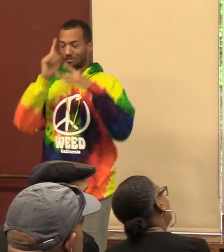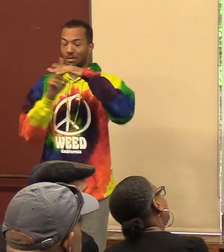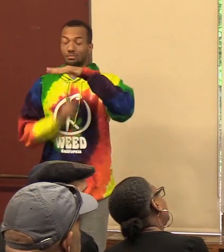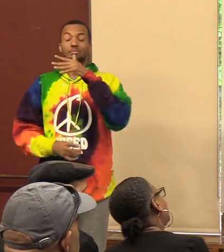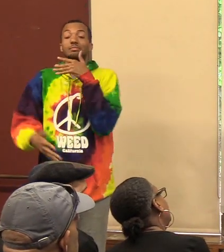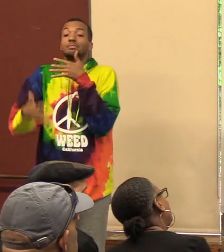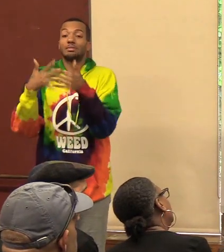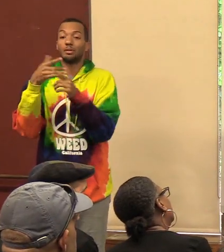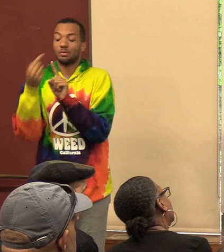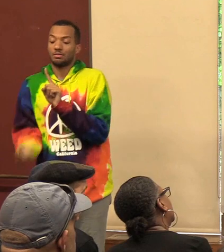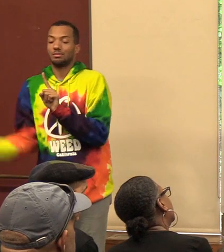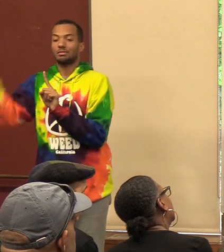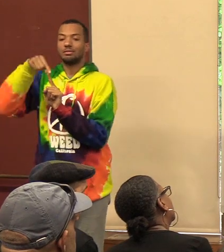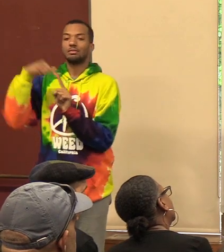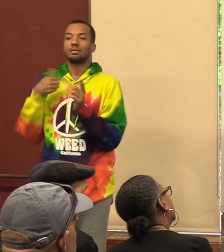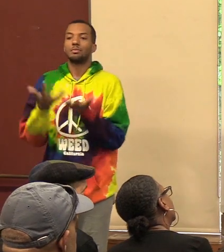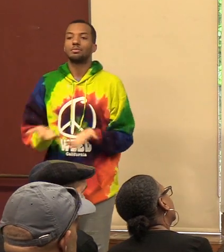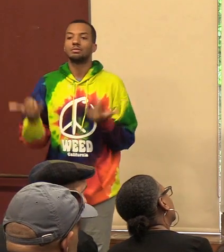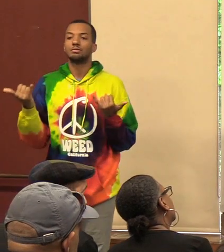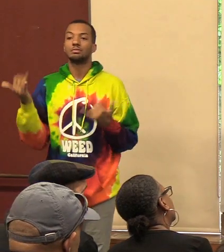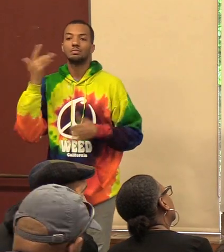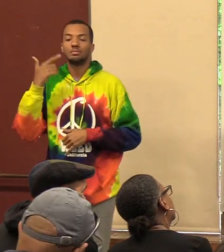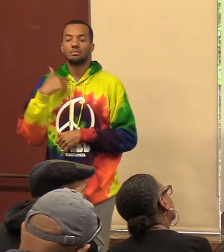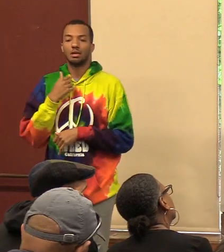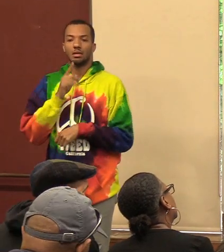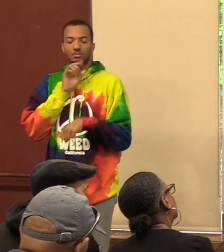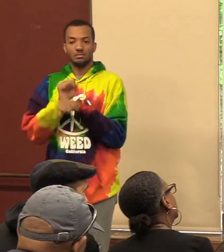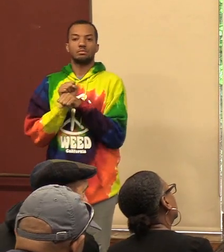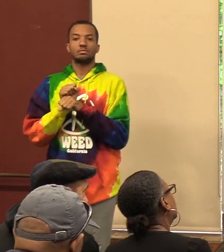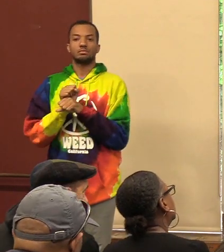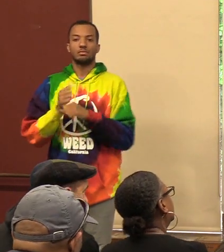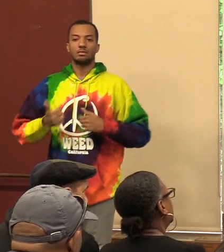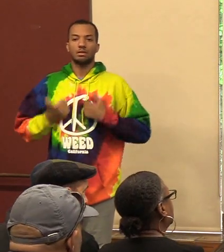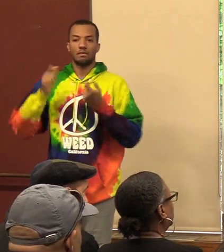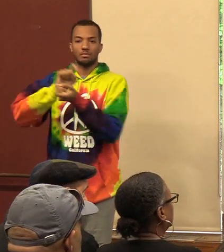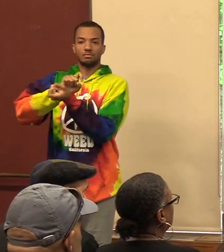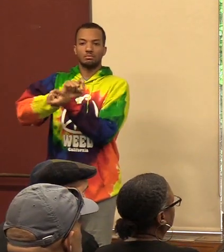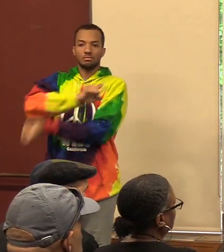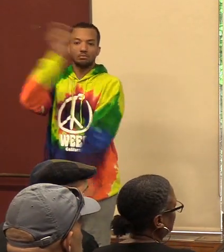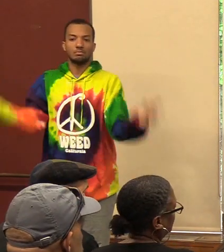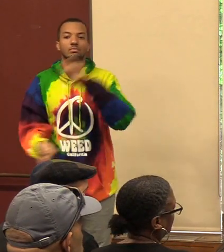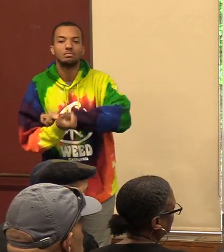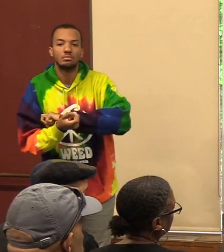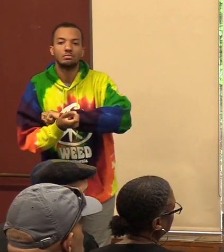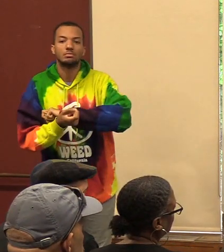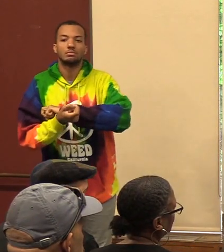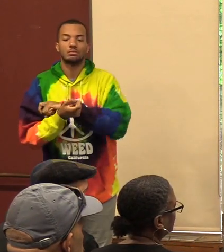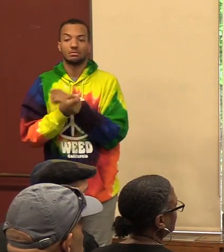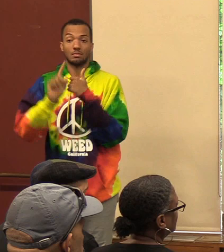anyway, I'm here today because I did make the life changes. And